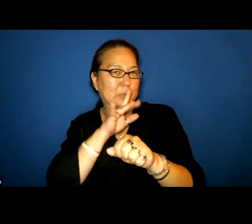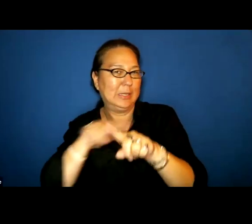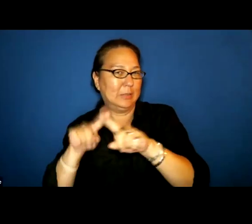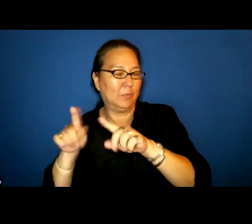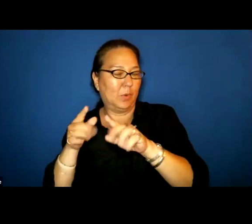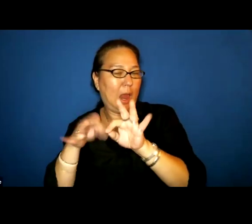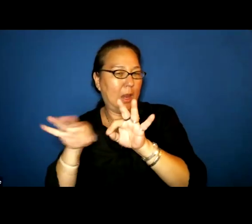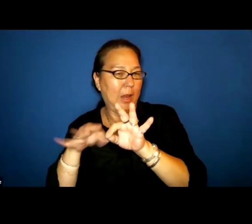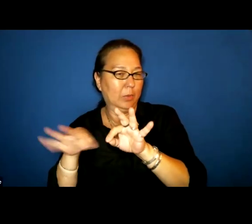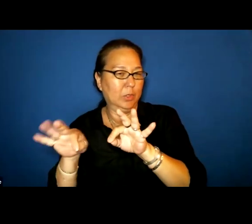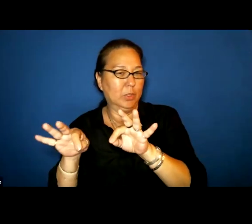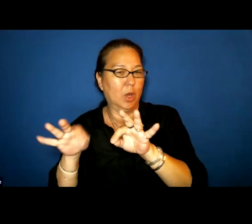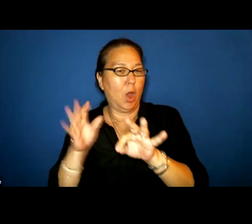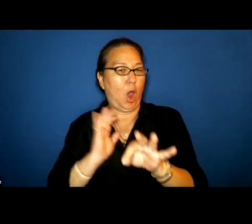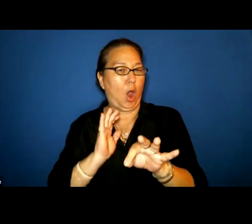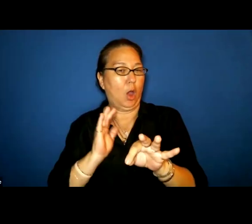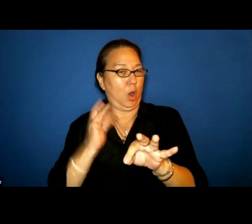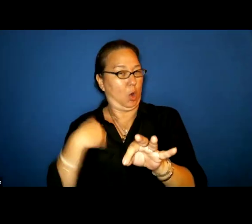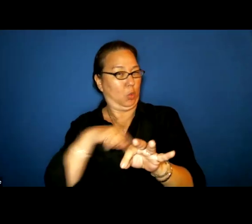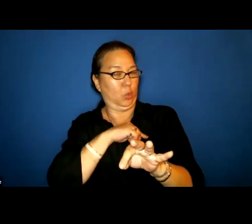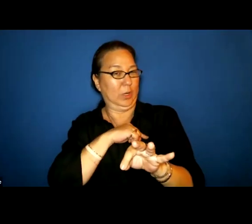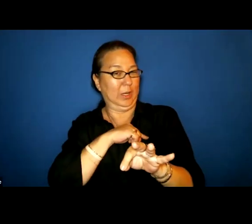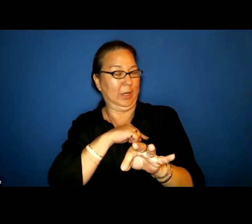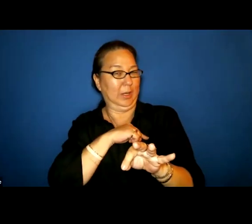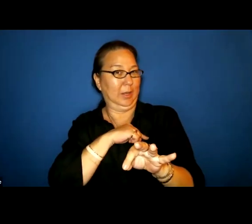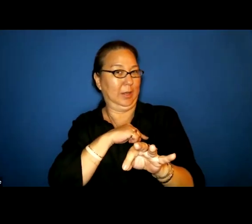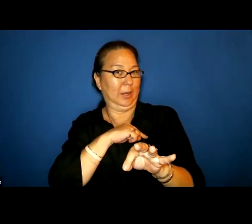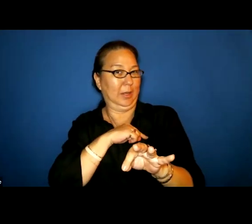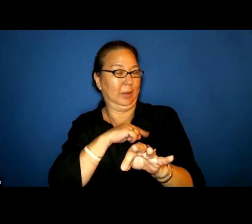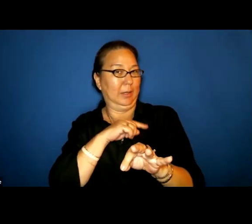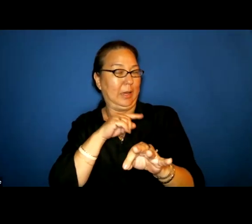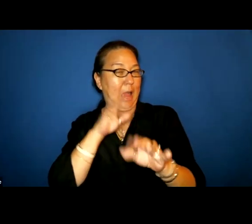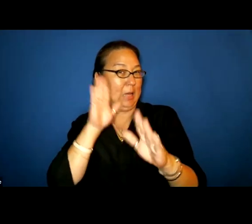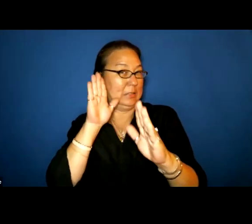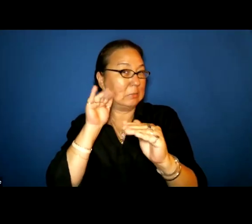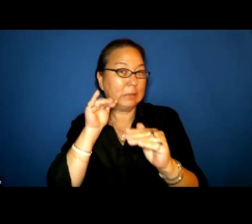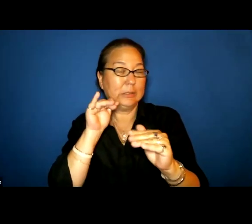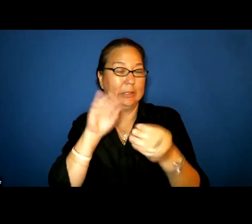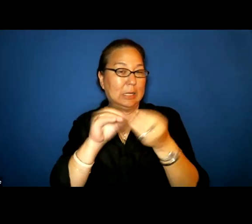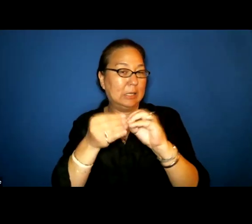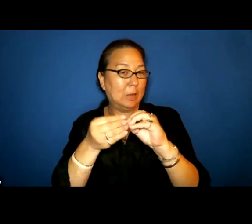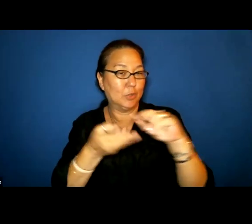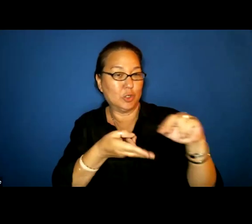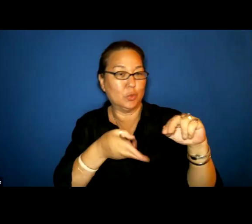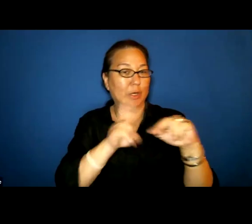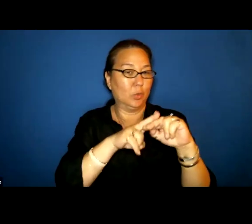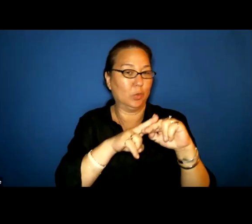increasing, or is it going to be somehow clumped together with the